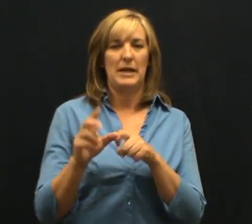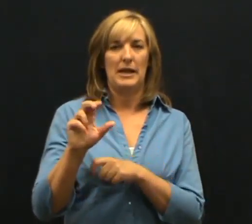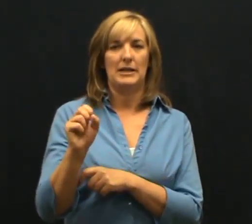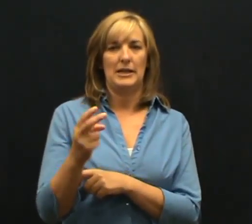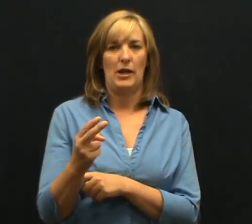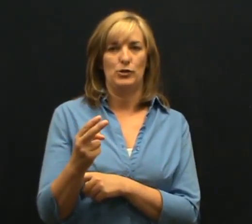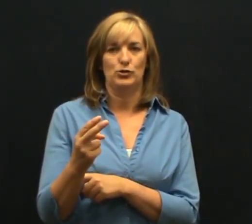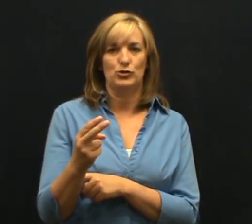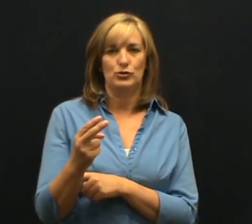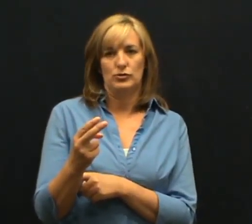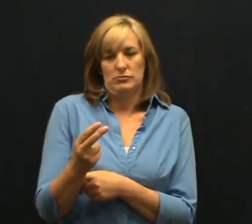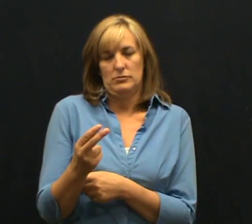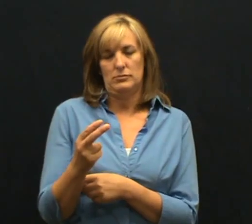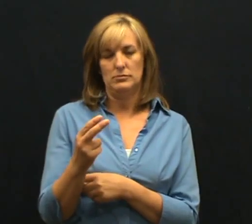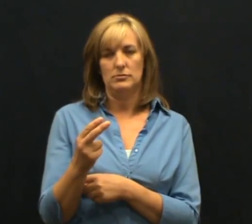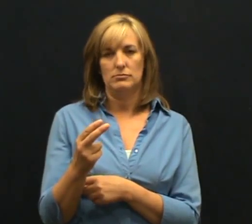bank reconciliation process.